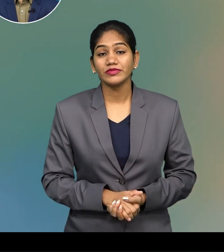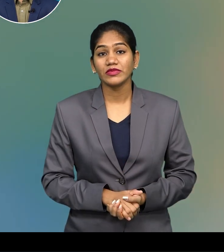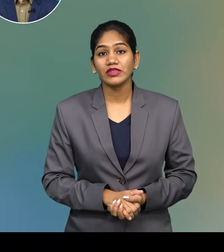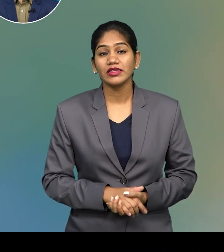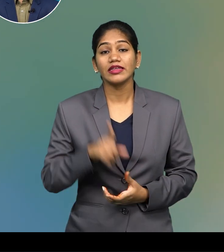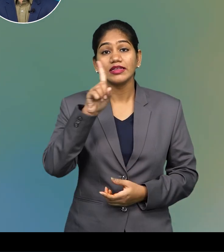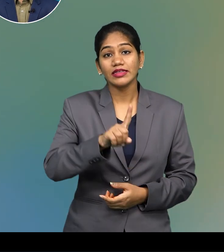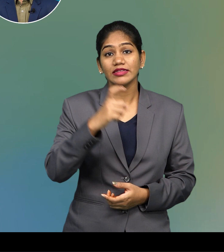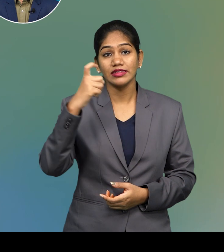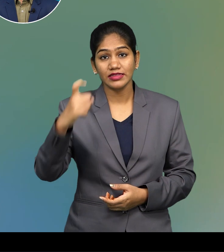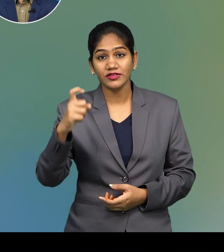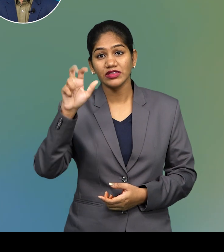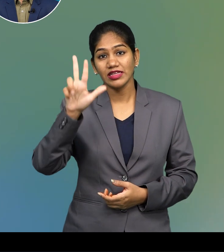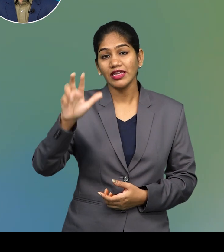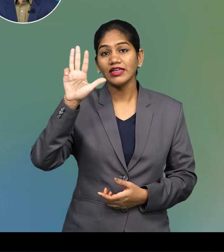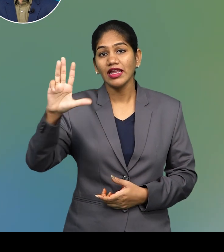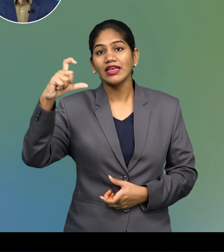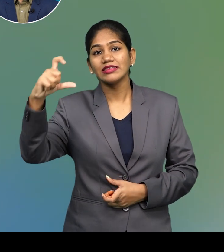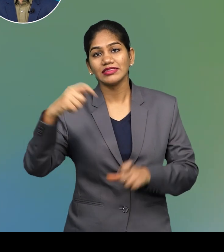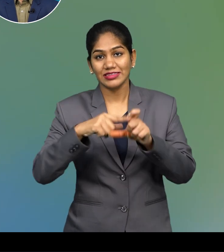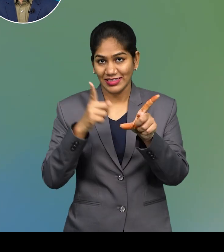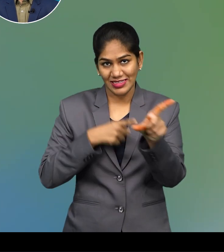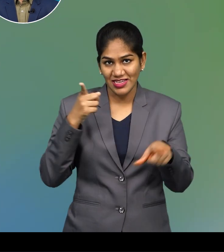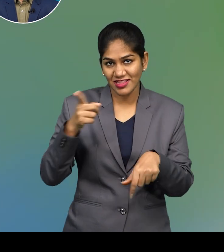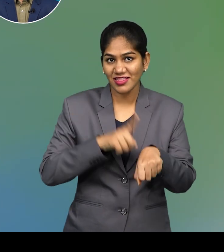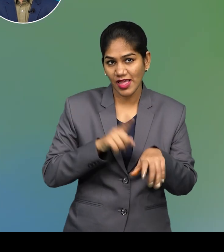In 1789 CE,